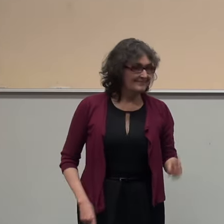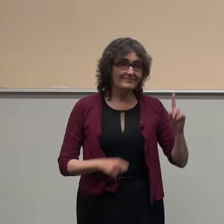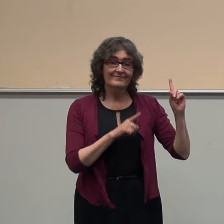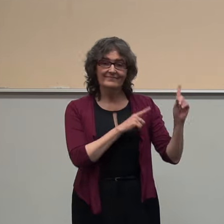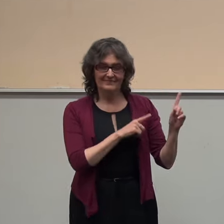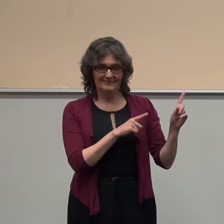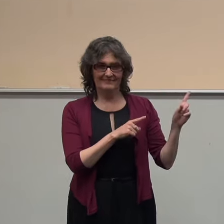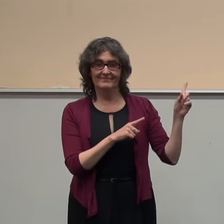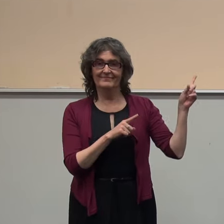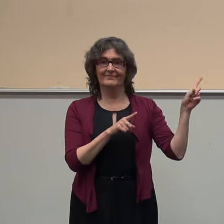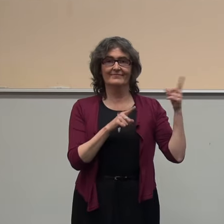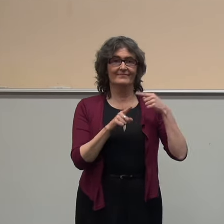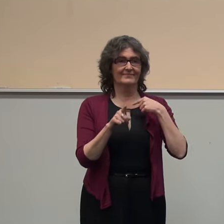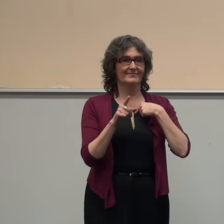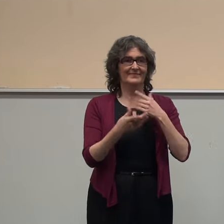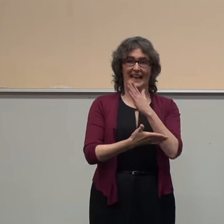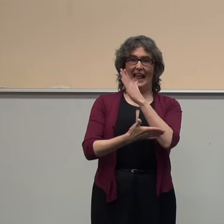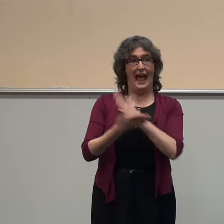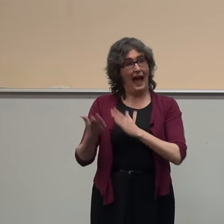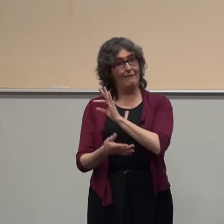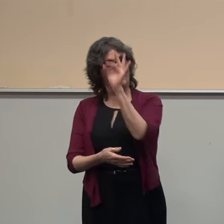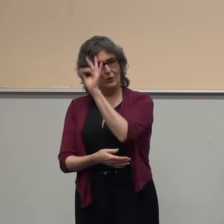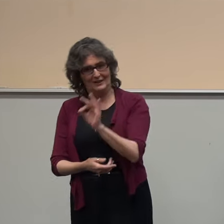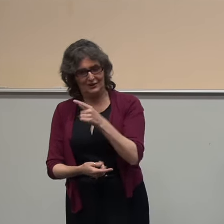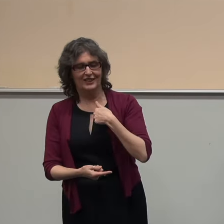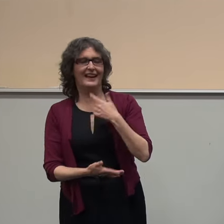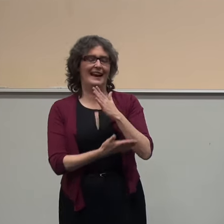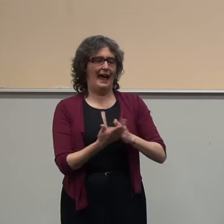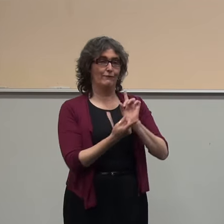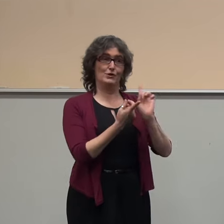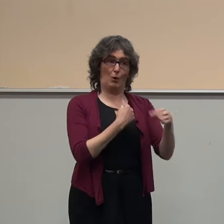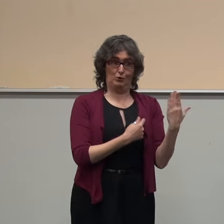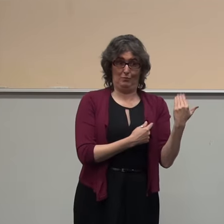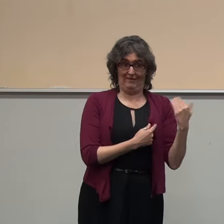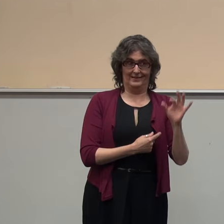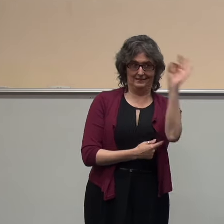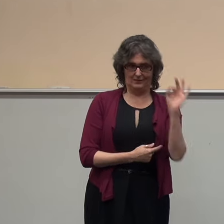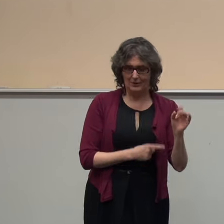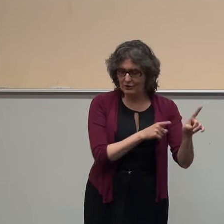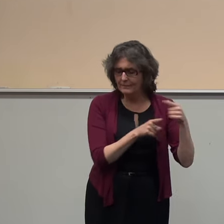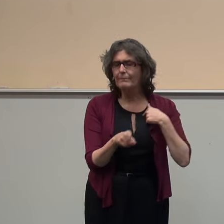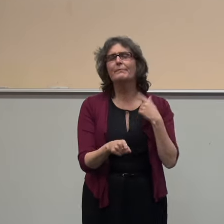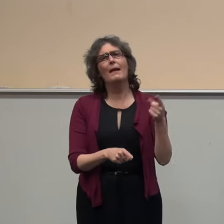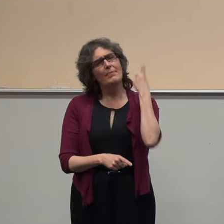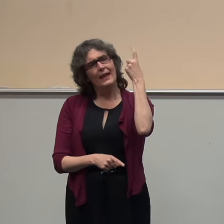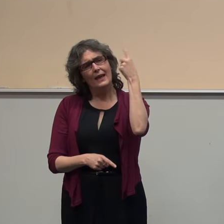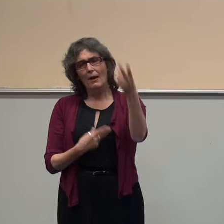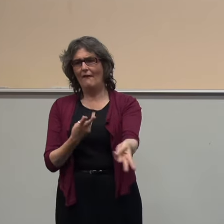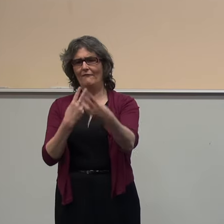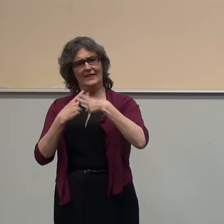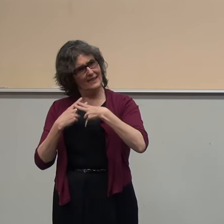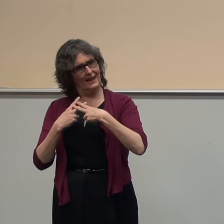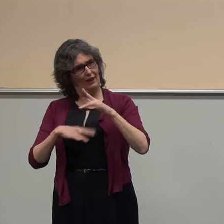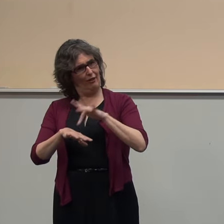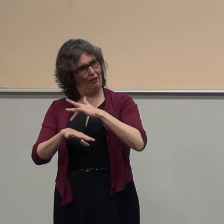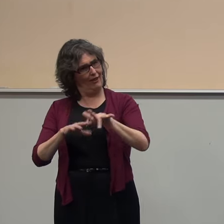This is a semi-question and semi sort of in response to that. I'm just thinking about when you have a visiting theatre company come